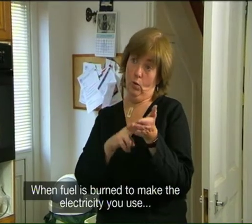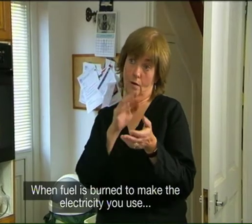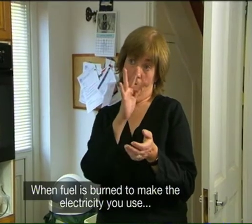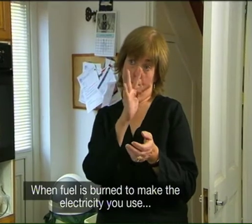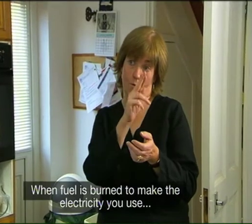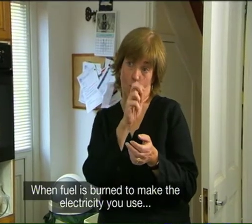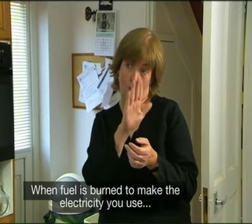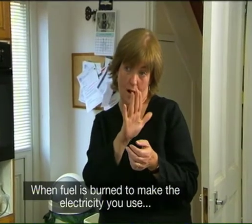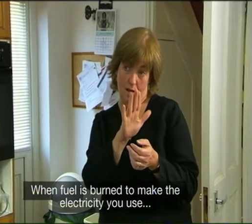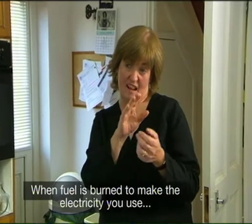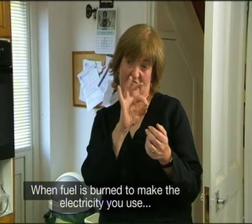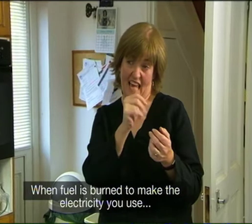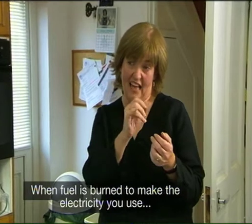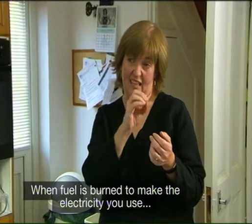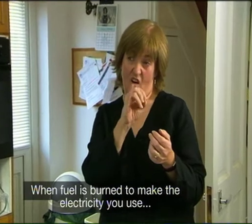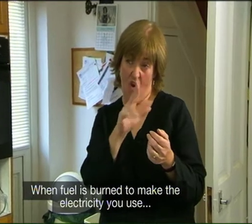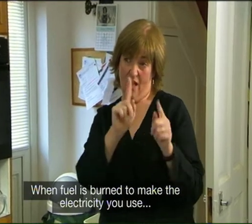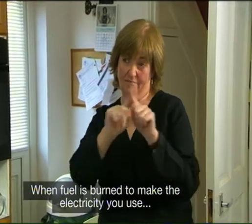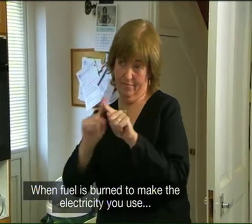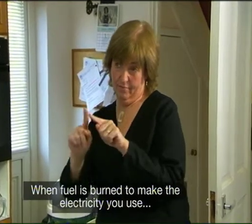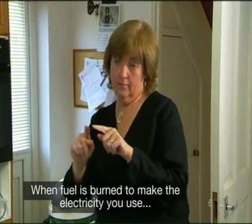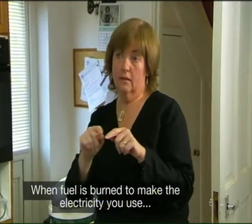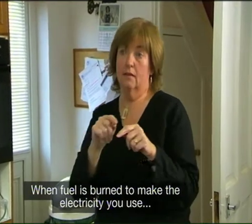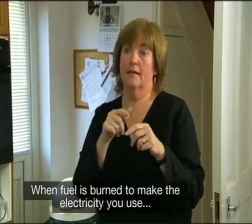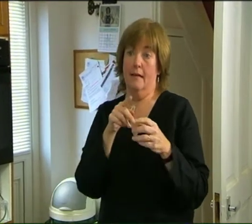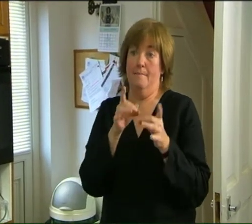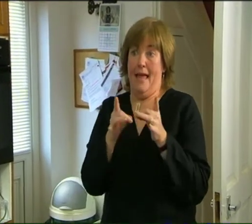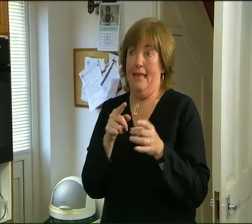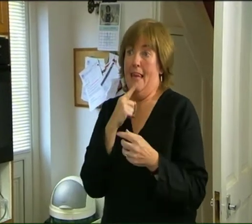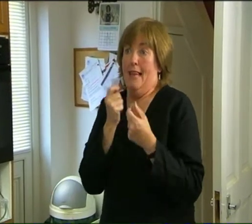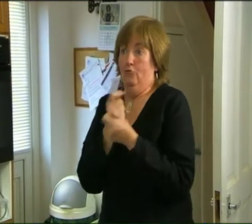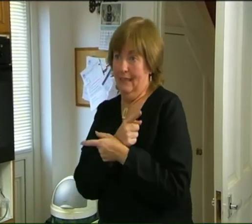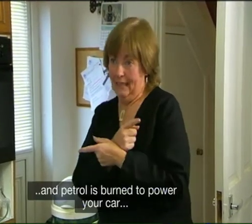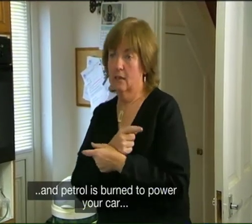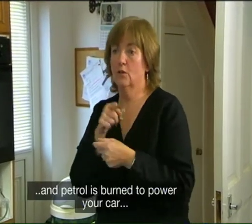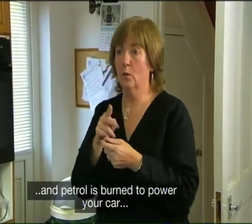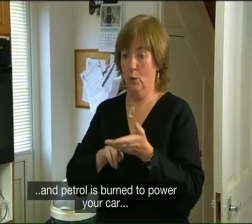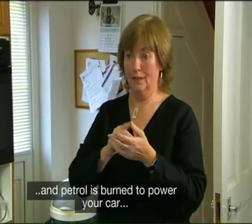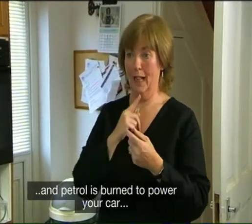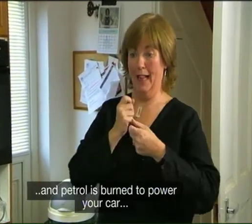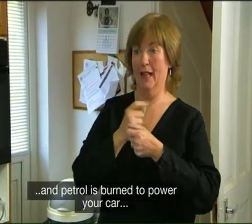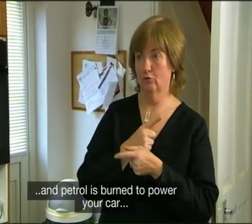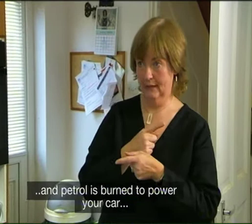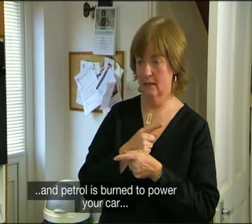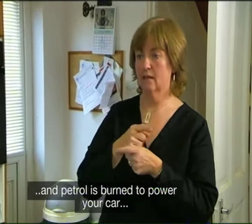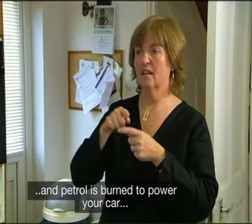When fuel is burned to make the electricity you use, and petrol is burned to power your